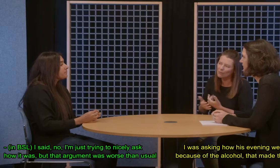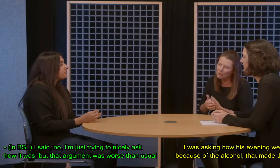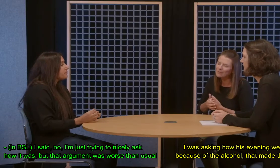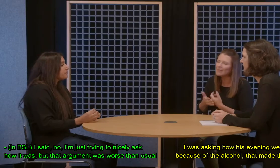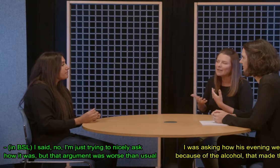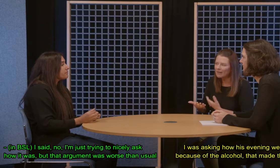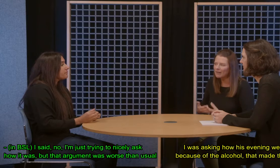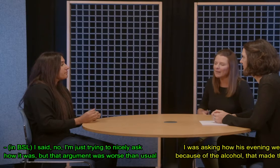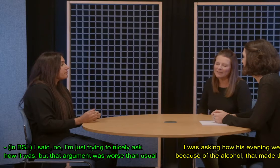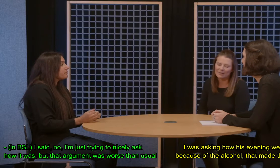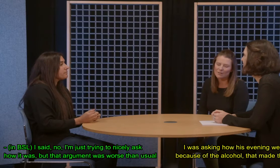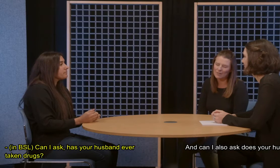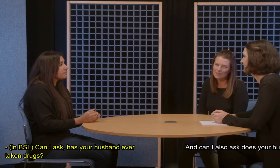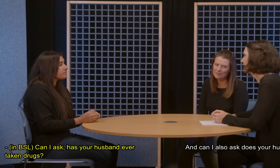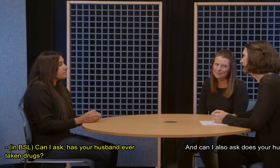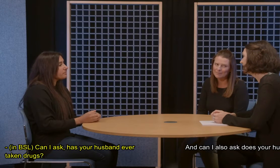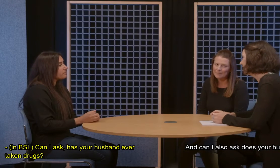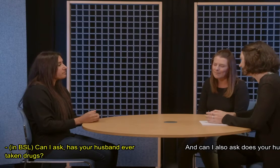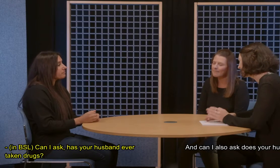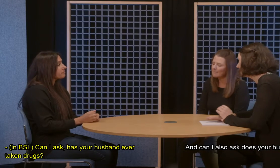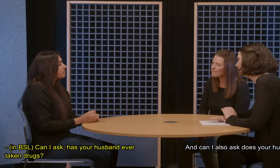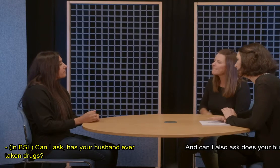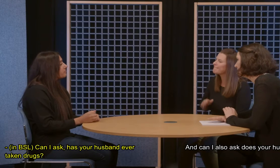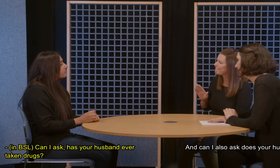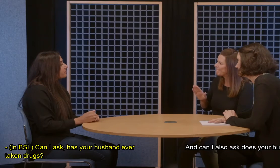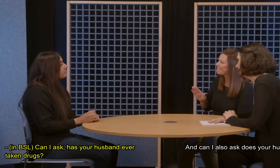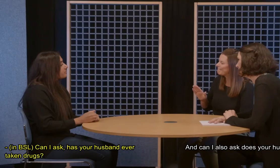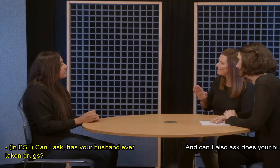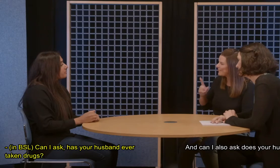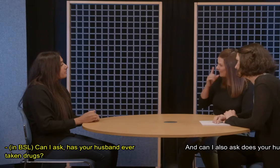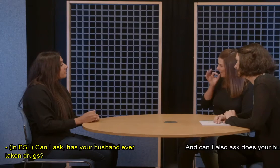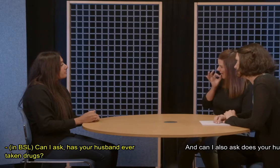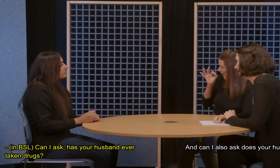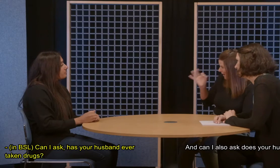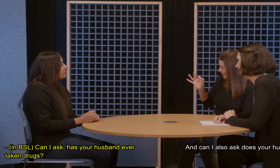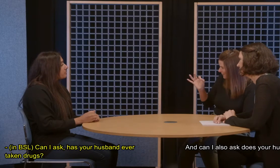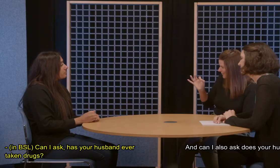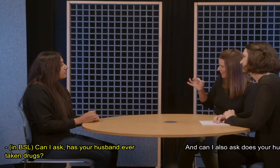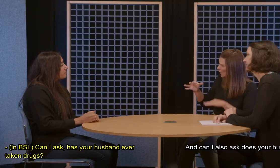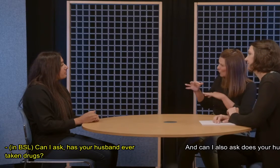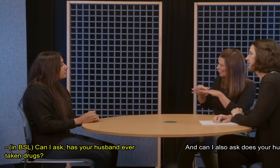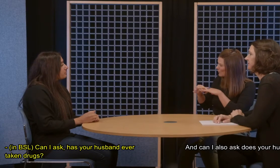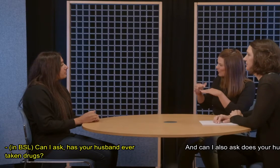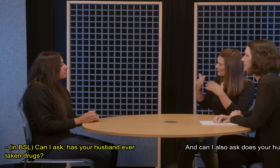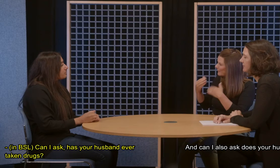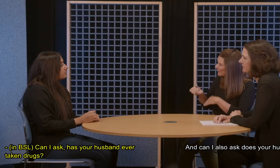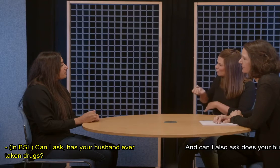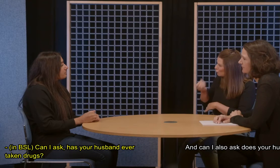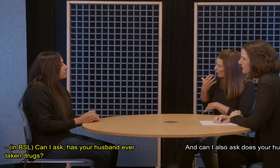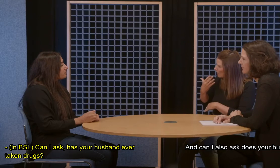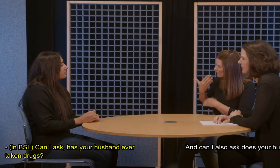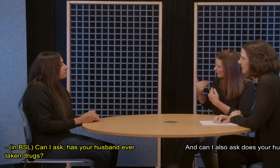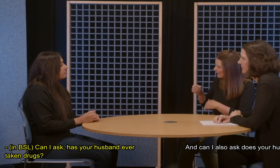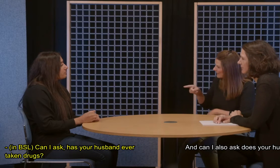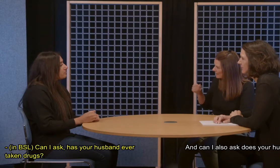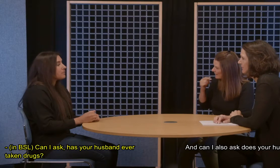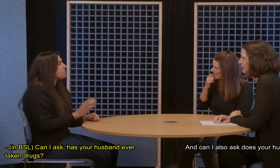of the alcohol, that made things worse. And can I also ask, does your husband ever use drugs?